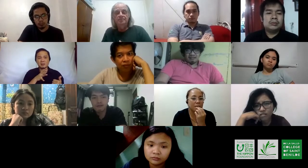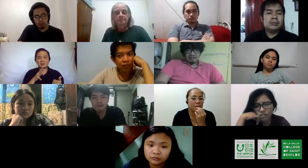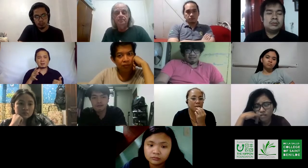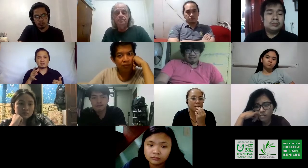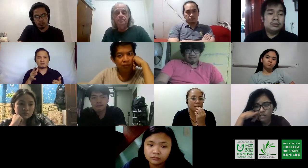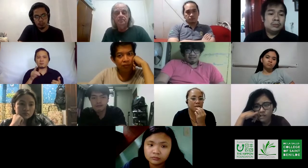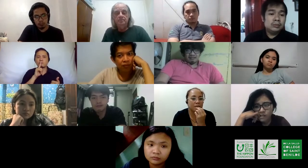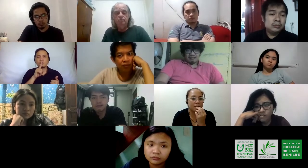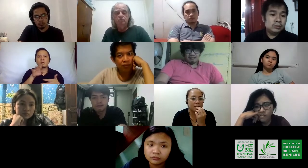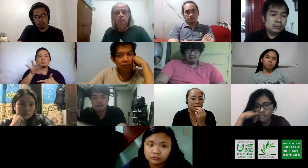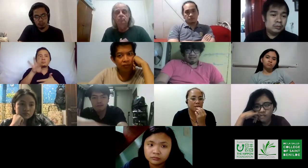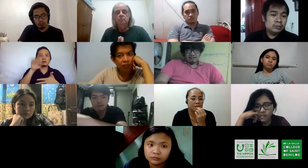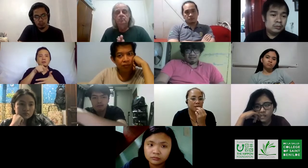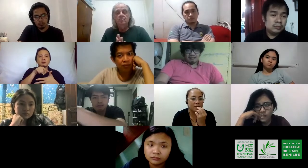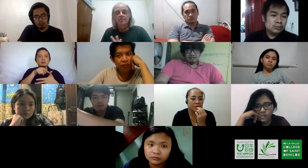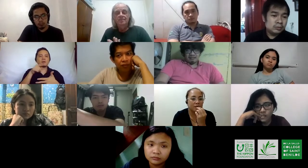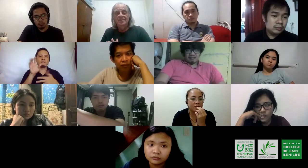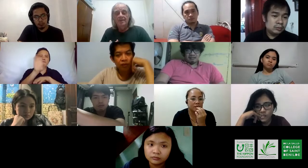directors.